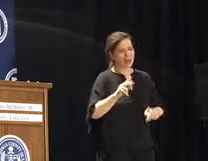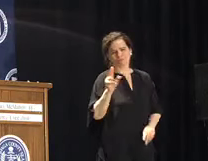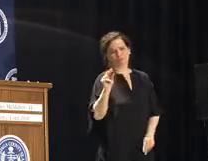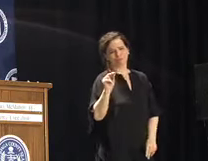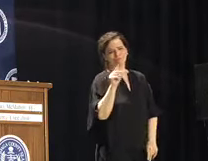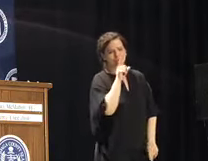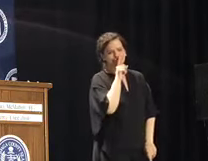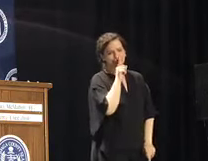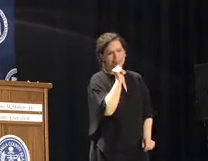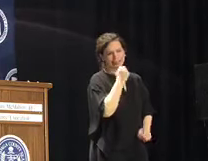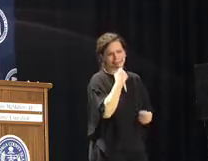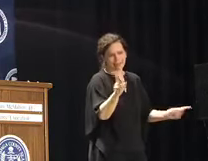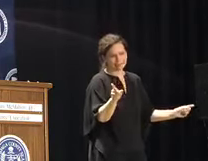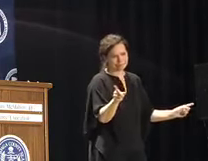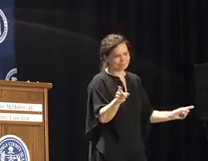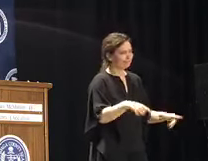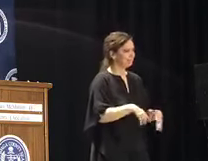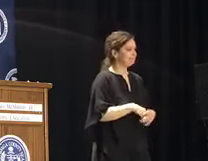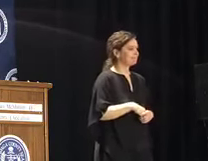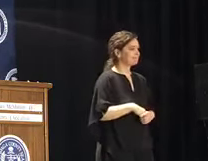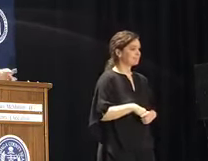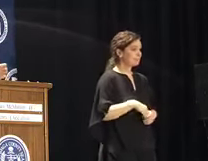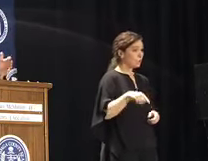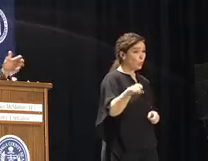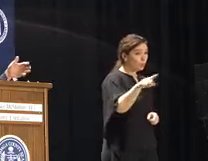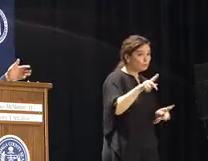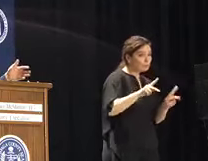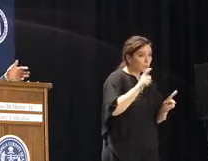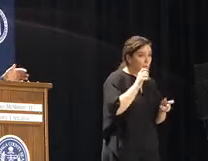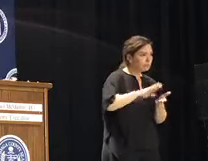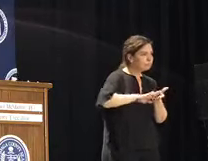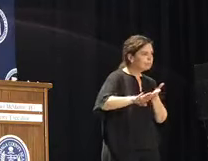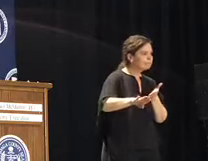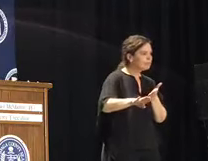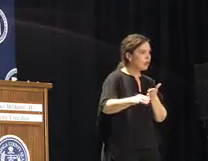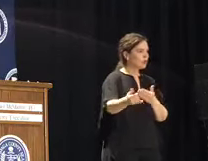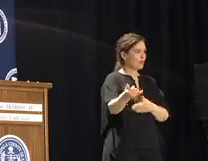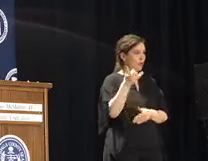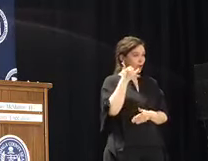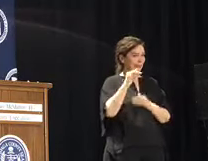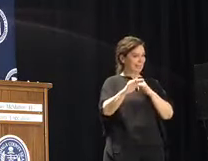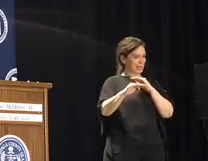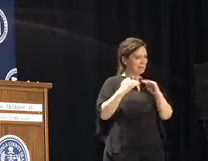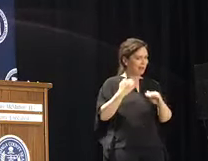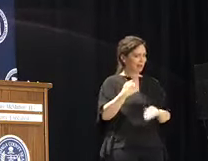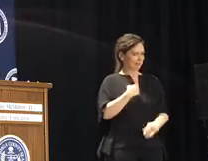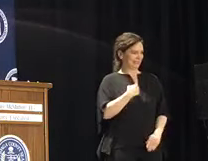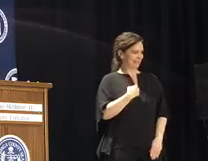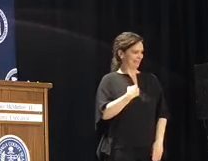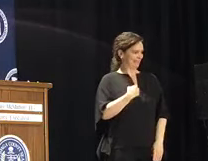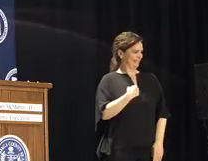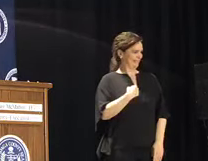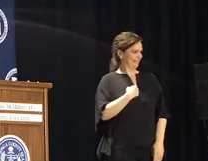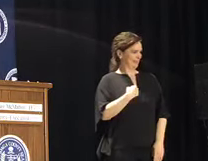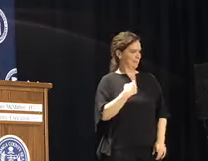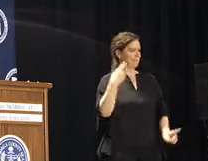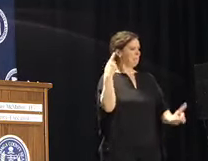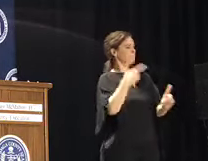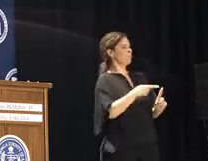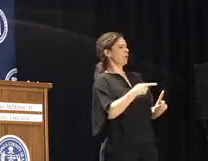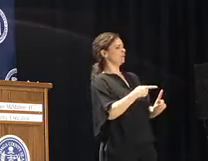and, see how they're doing. And I want them to know that they've done nothing wrong. They just got